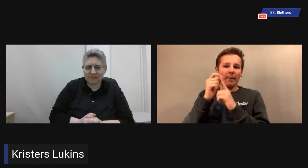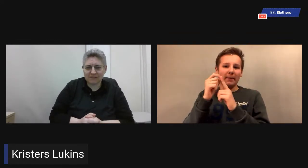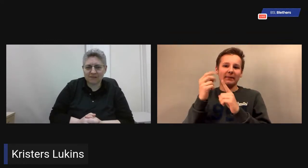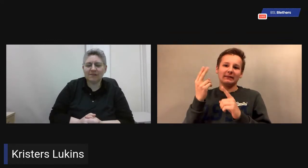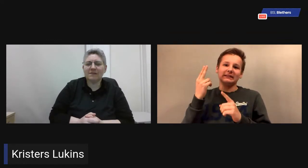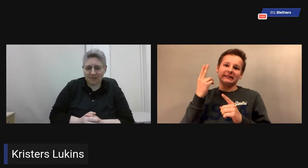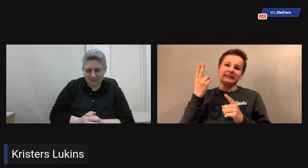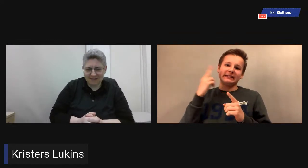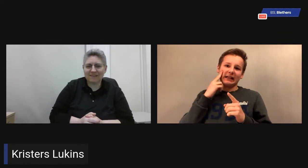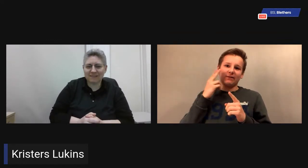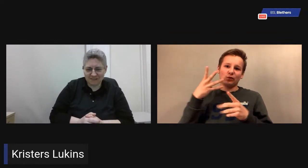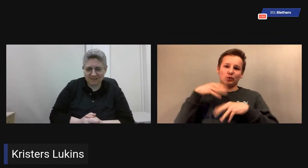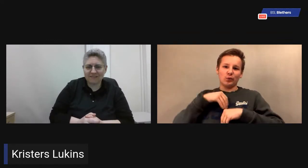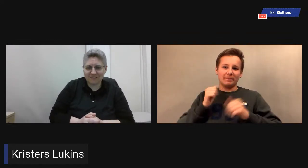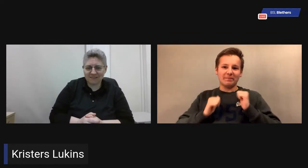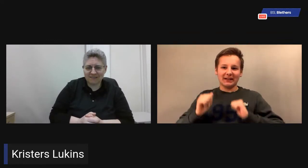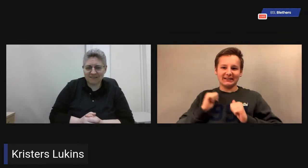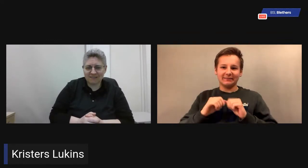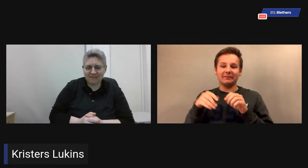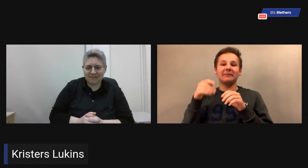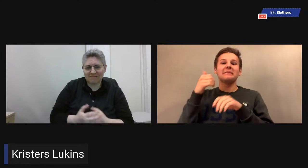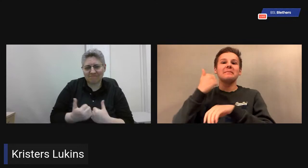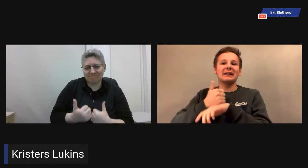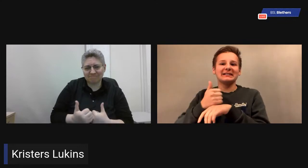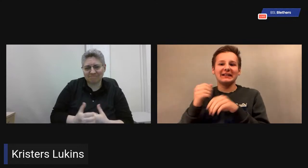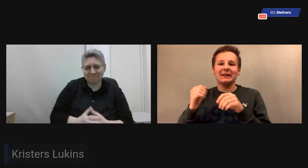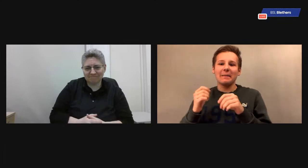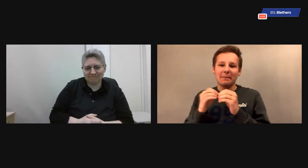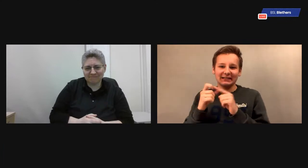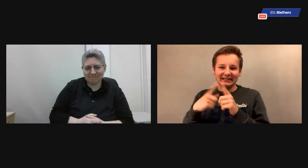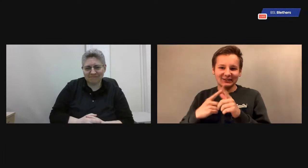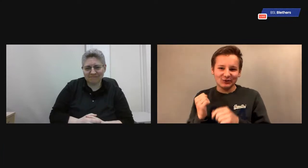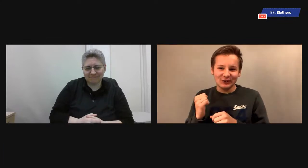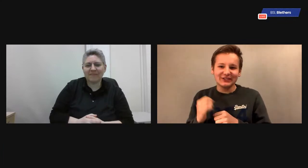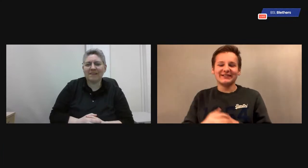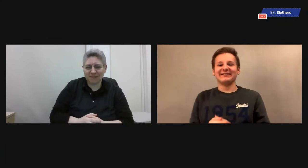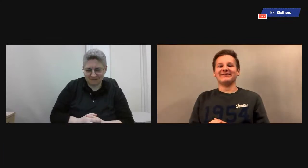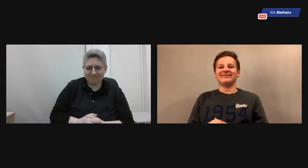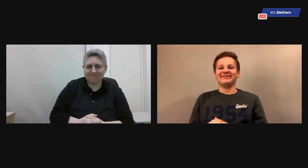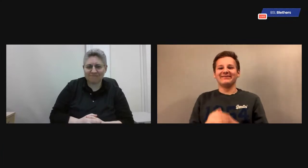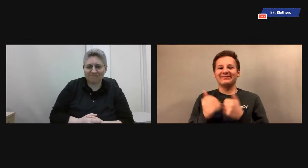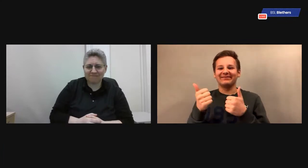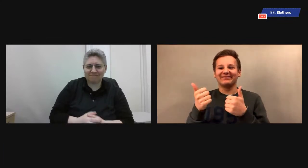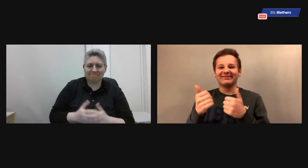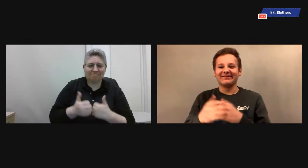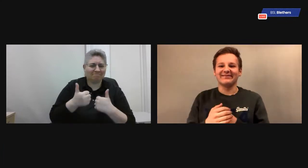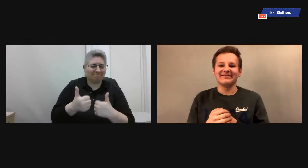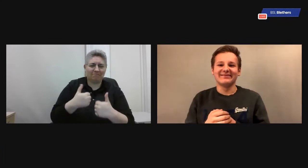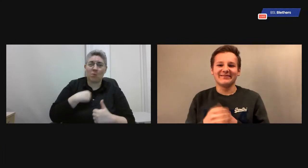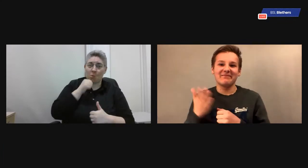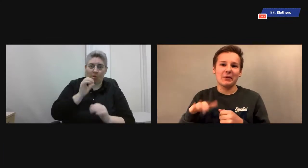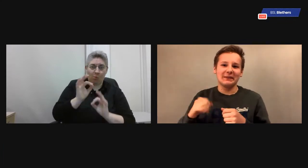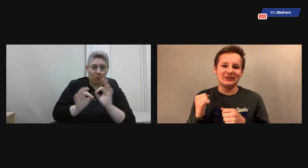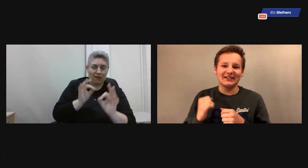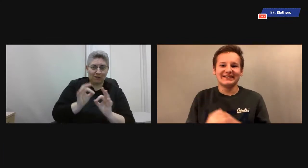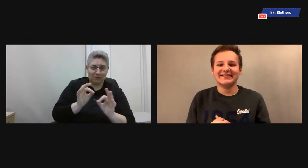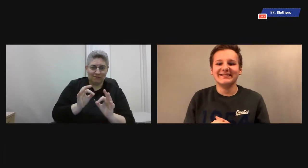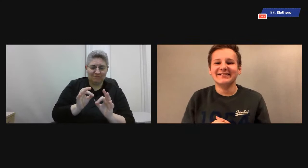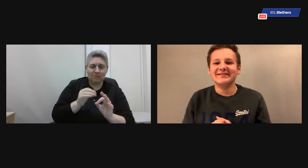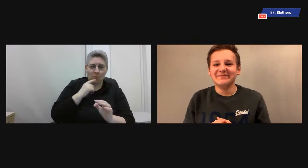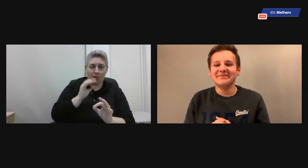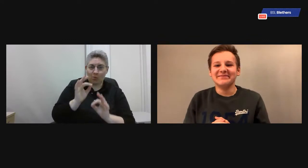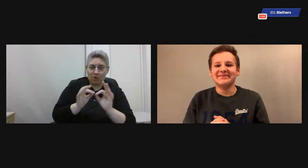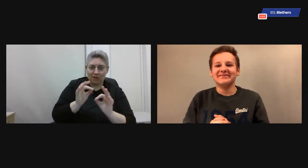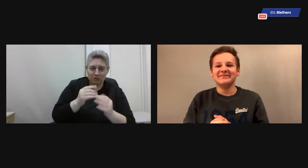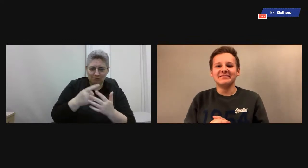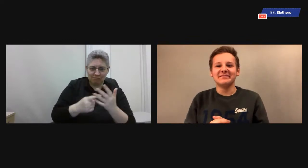YAG, and that's part of the DRP, the Deaf Roots and Pride, and that's based in BDA, Scotland.